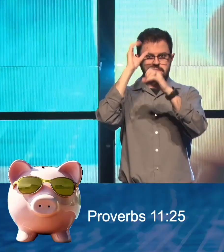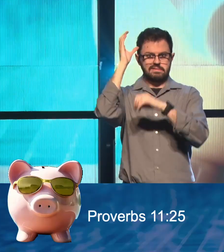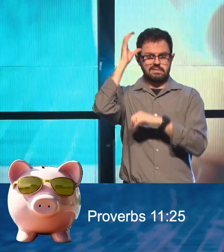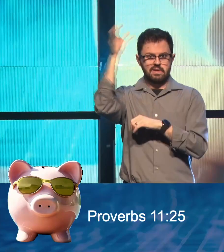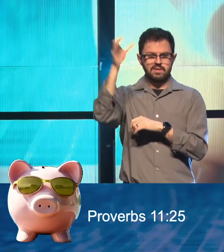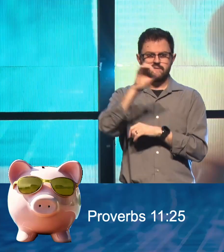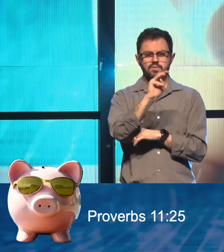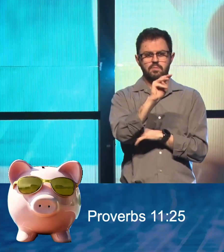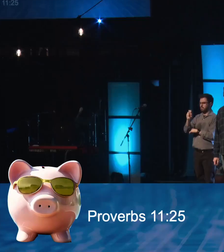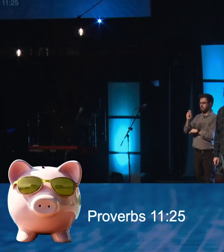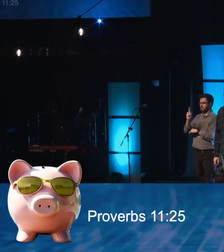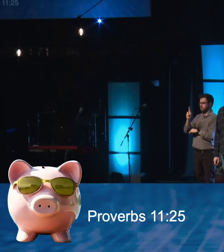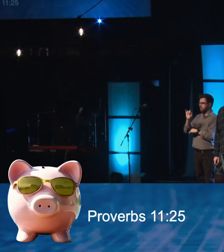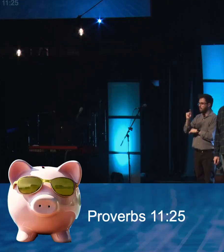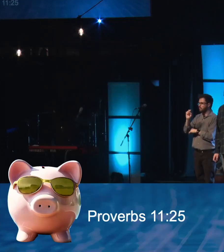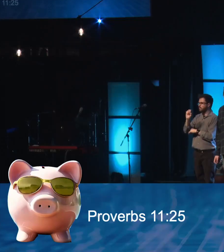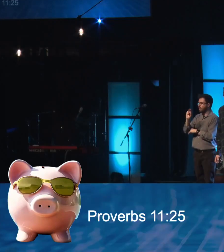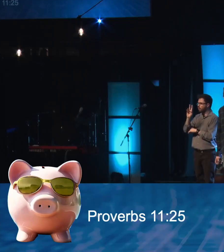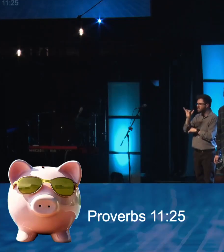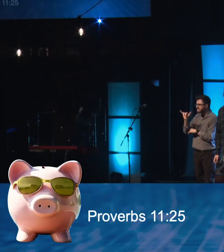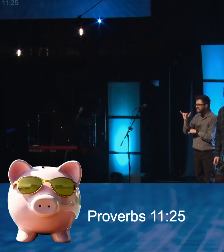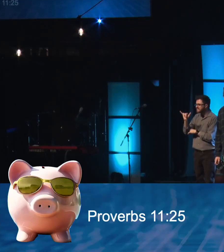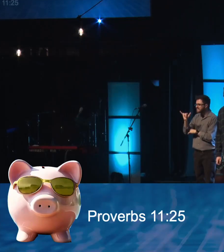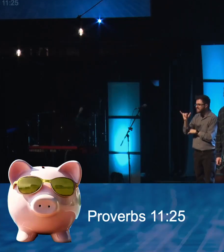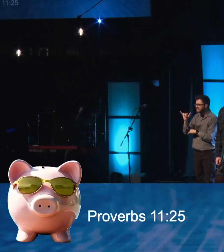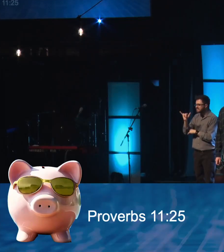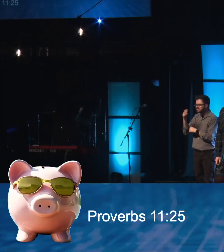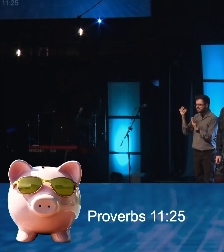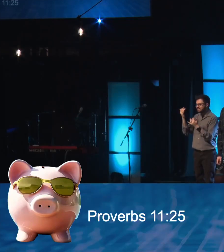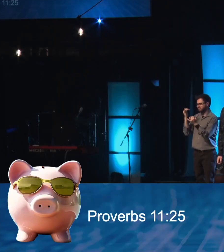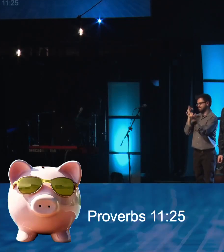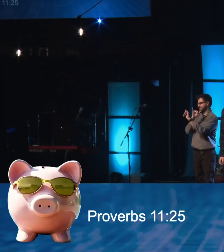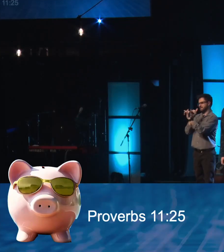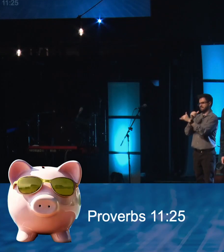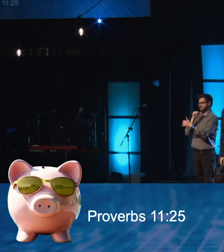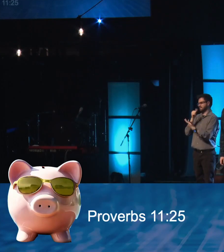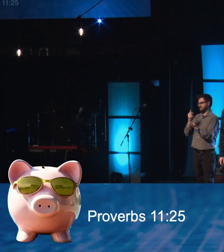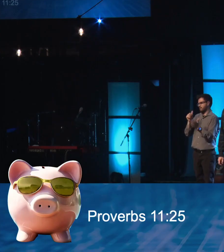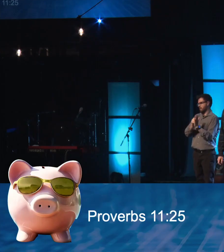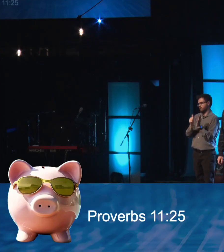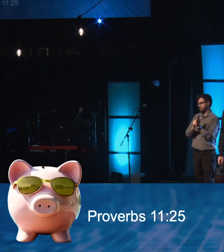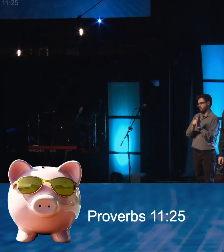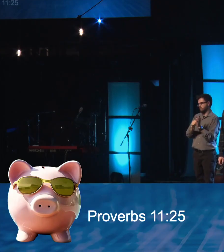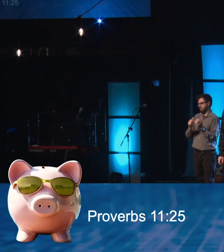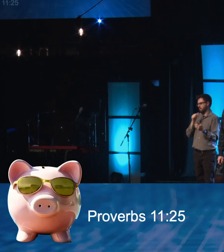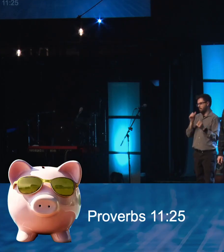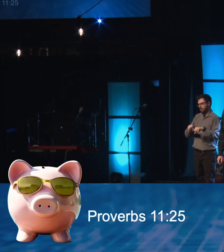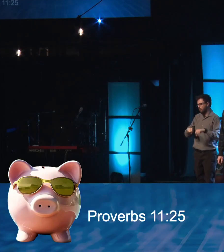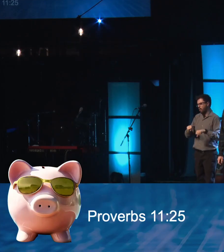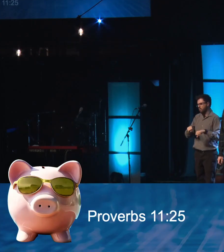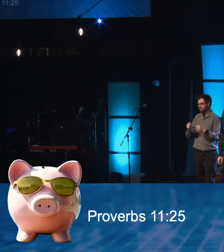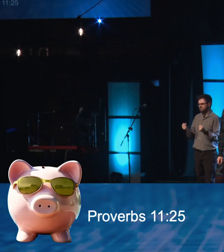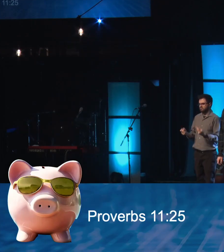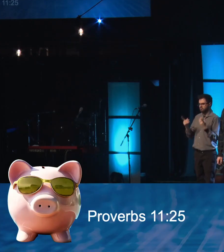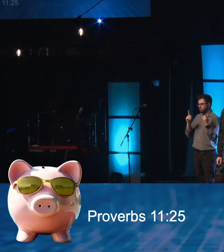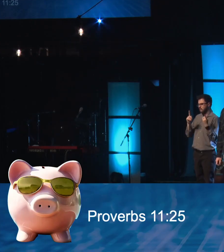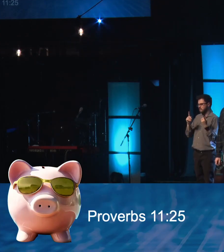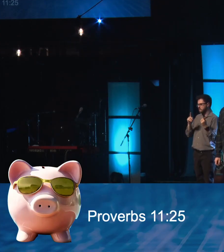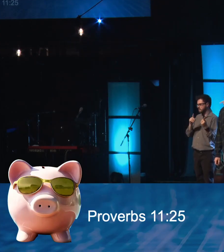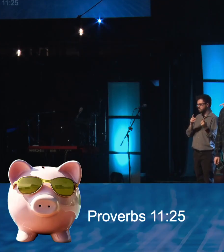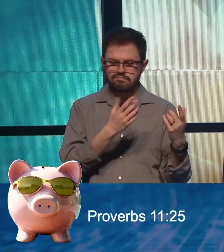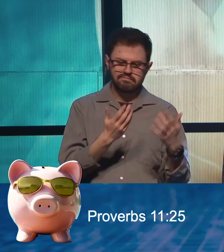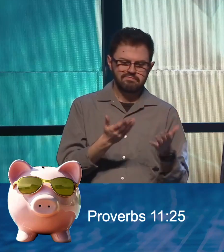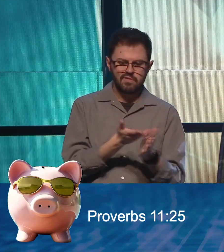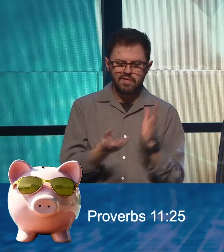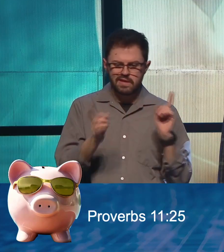is foolishness. It just doesn't exist. There's too many factors involved. So we